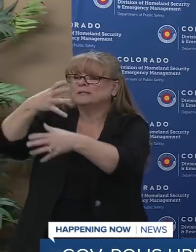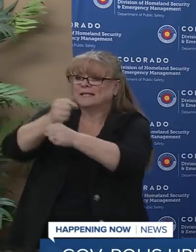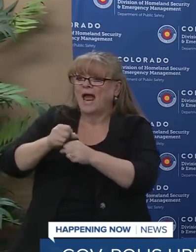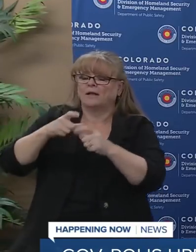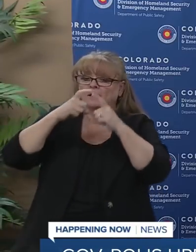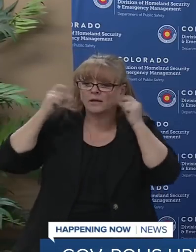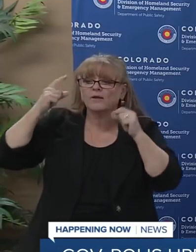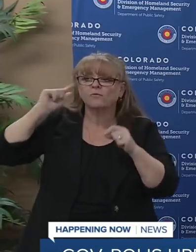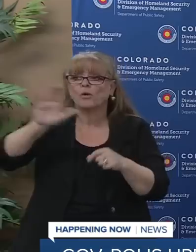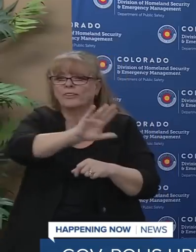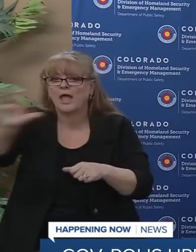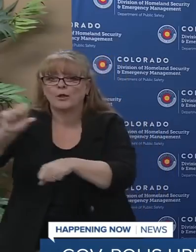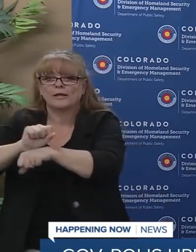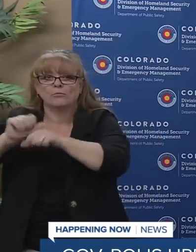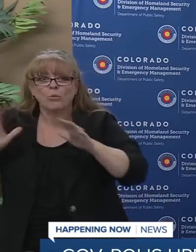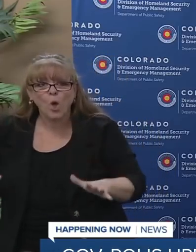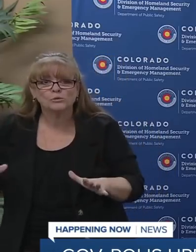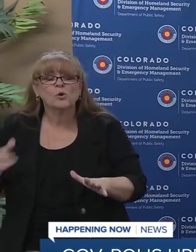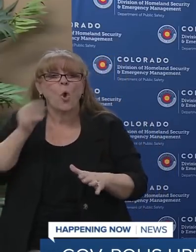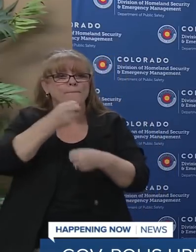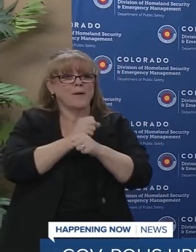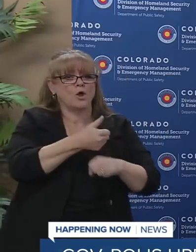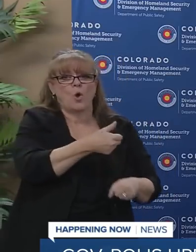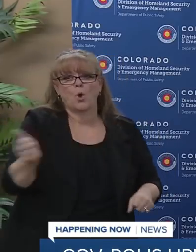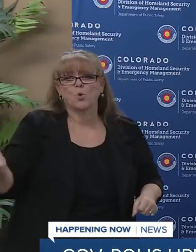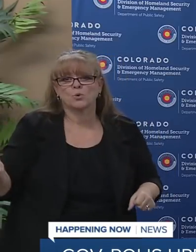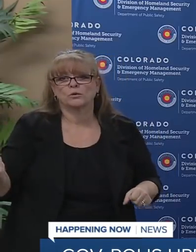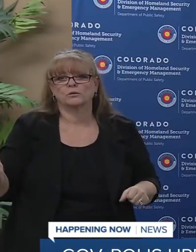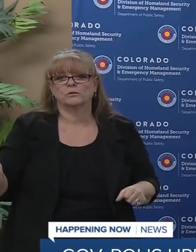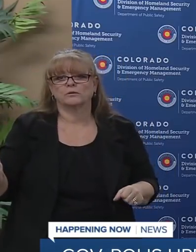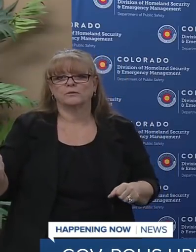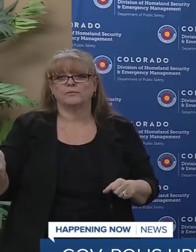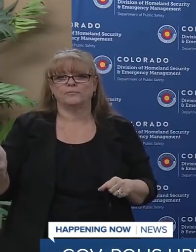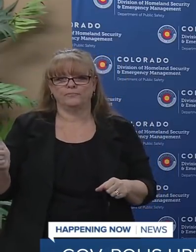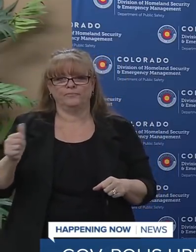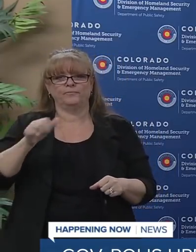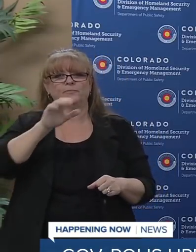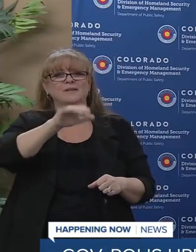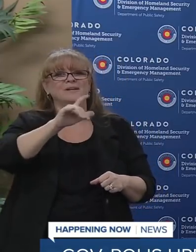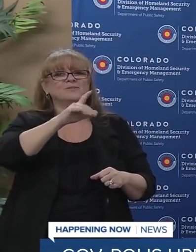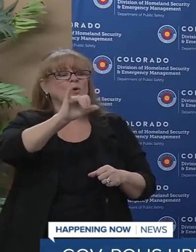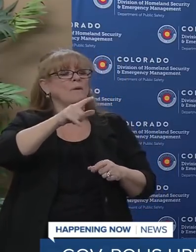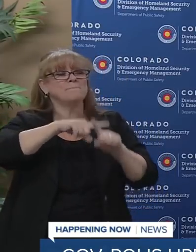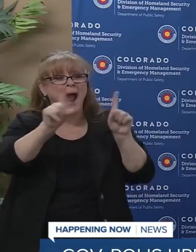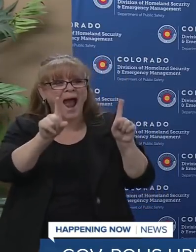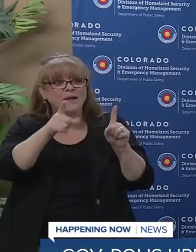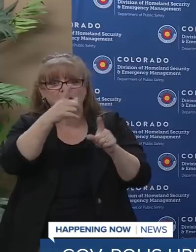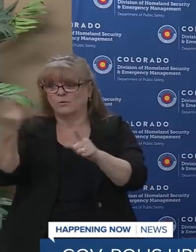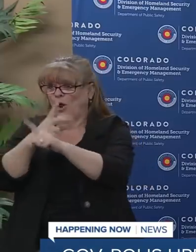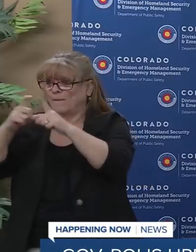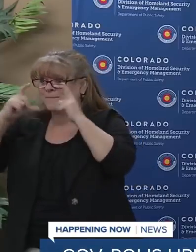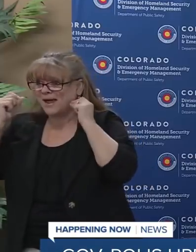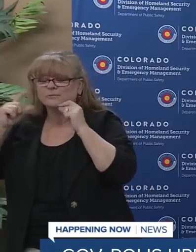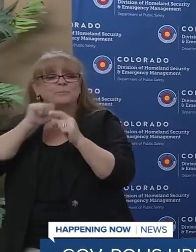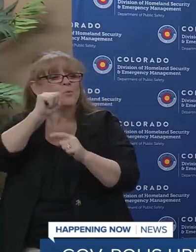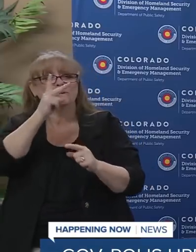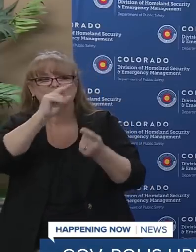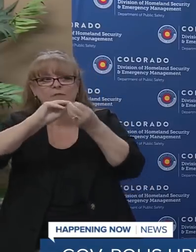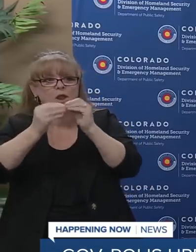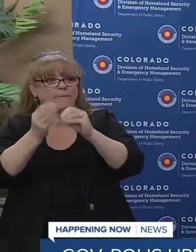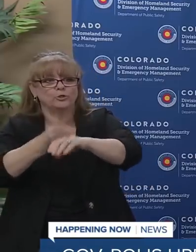another 10 to 12 days. So it is likely to be extended. We'll make that decision not at the 11th hour, but with